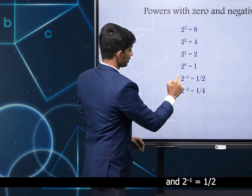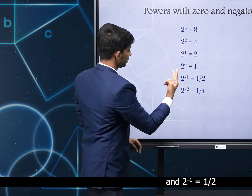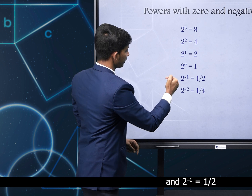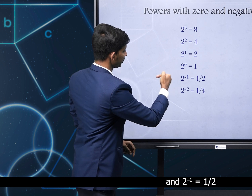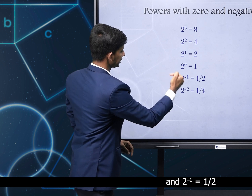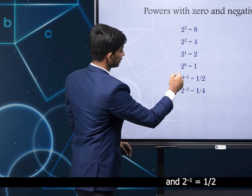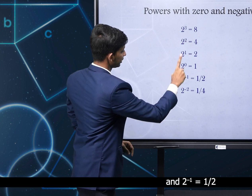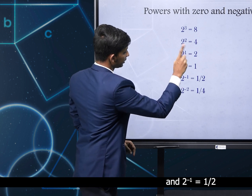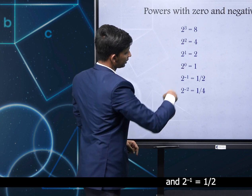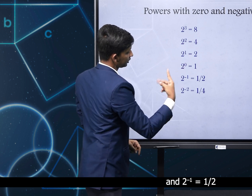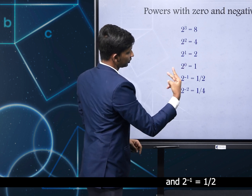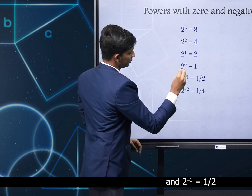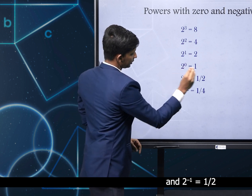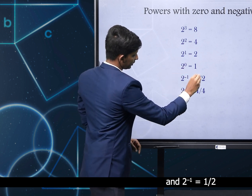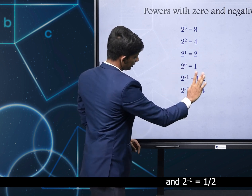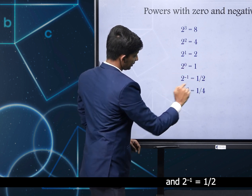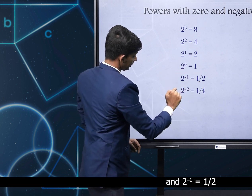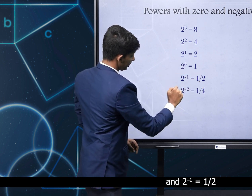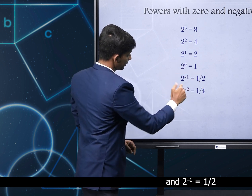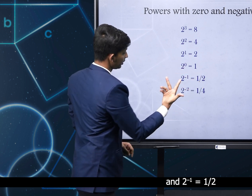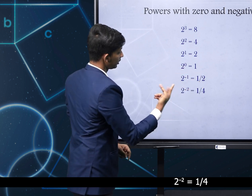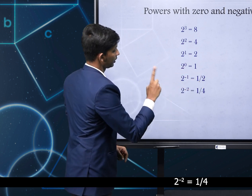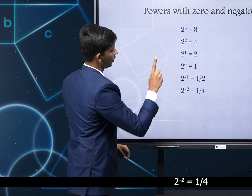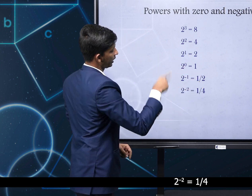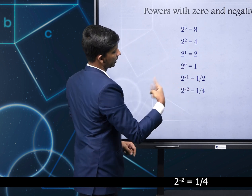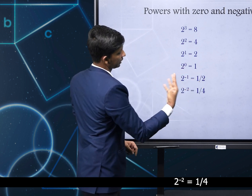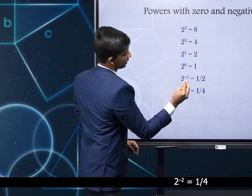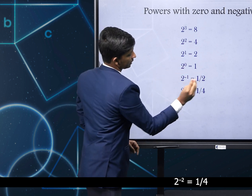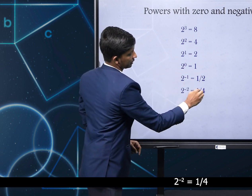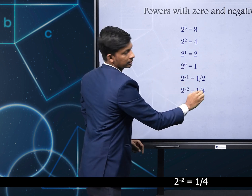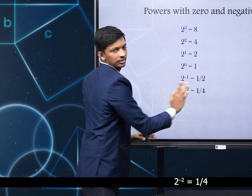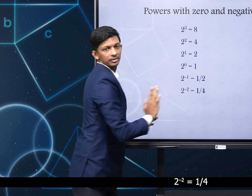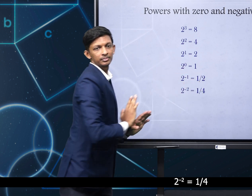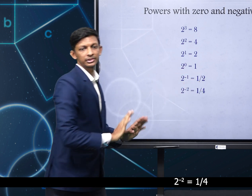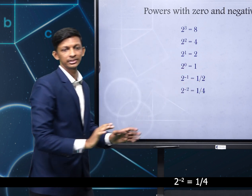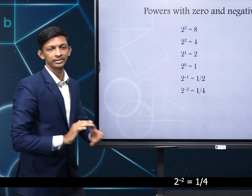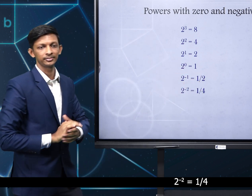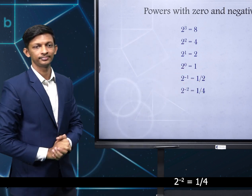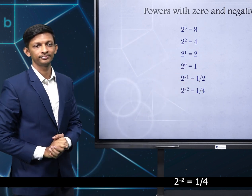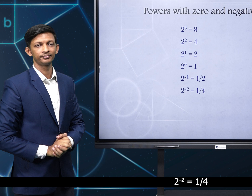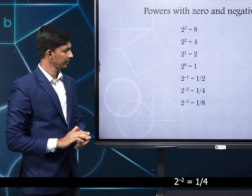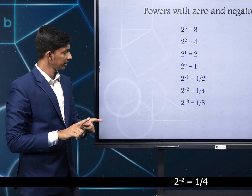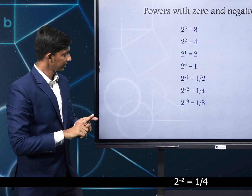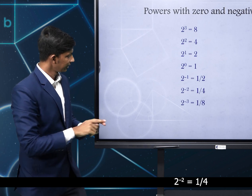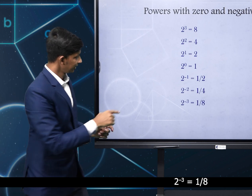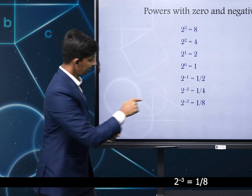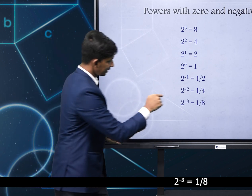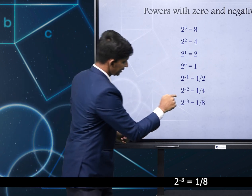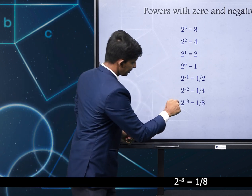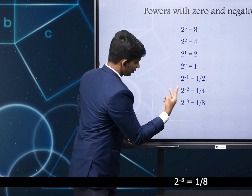and 2 to the power of minus 1 is equal to 1 by 2, and 2 to the power of minus 2 is equal to 1 by 4, and 2 to the power of minus